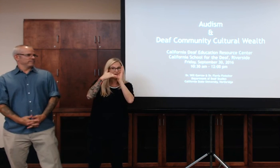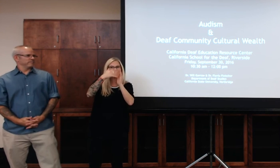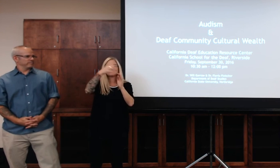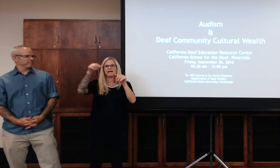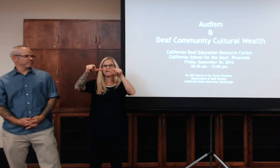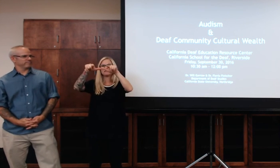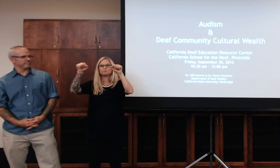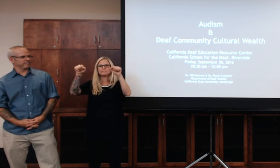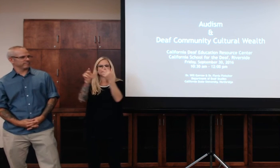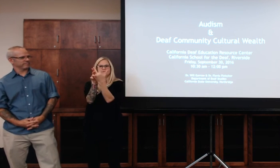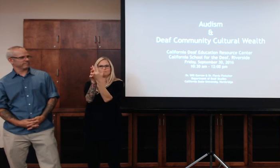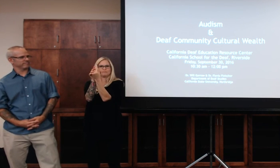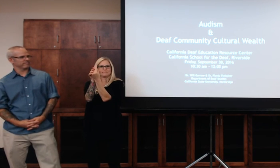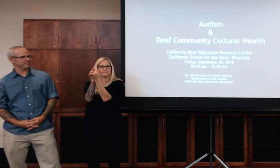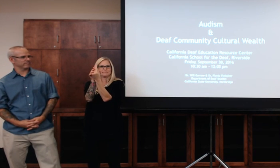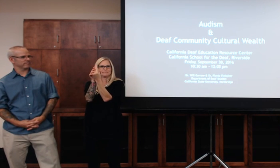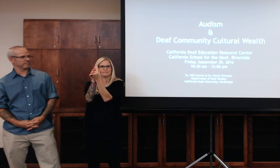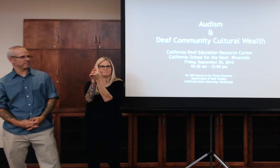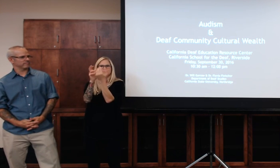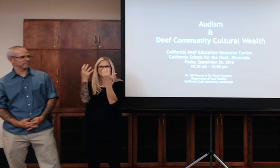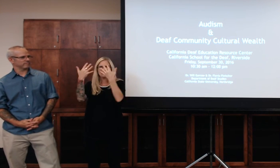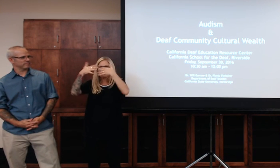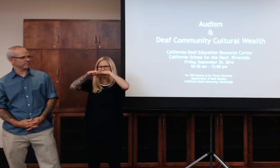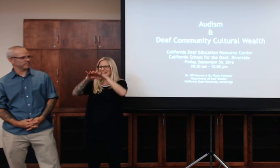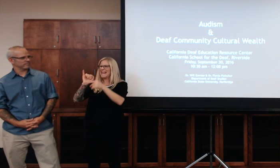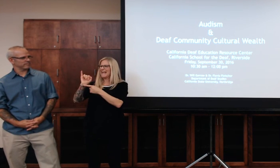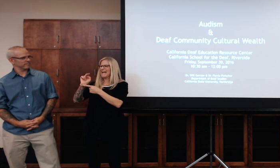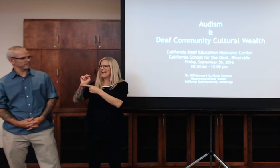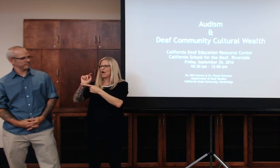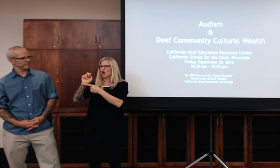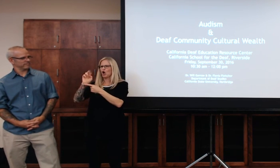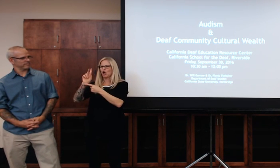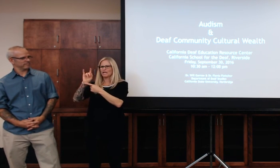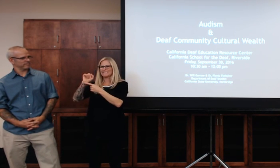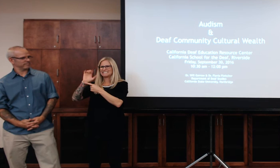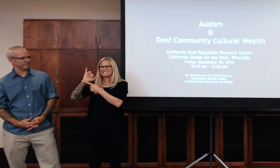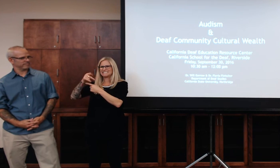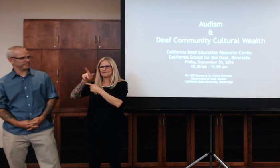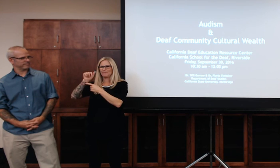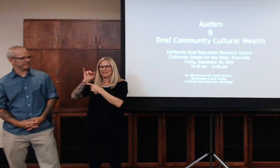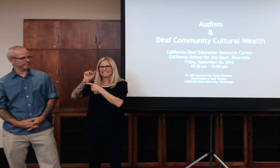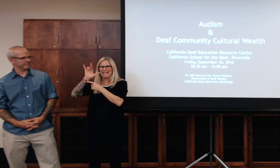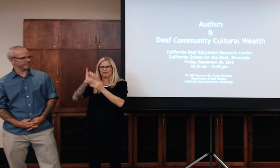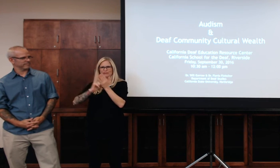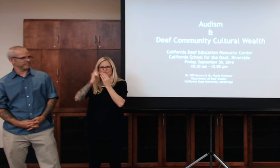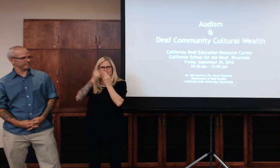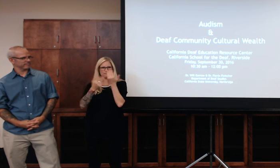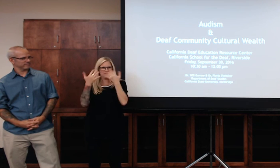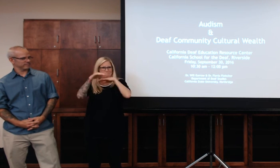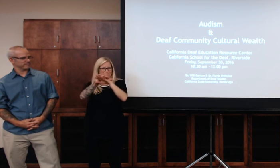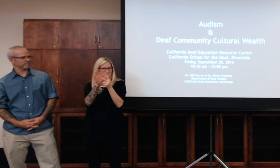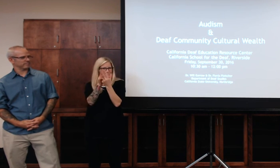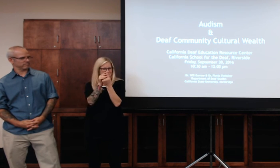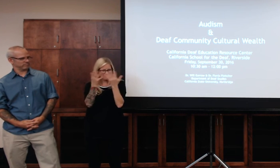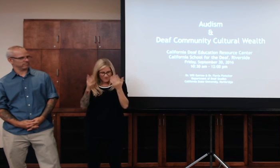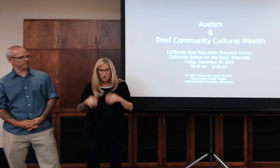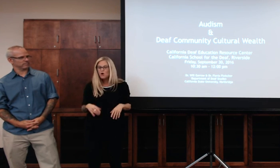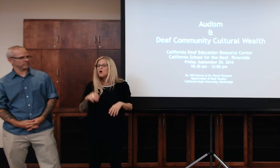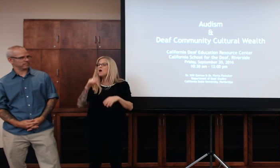at CSUN and also linguistics. So it was really interdisciplinary with three different